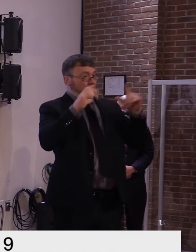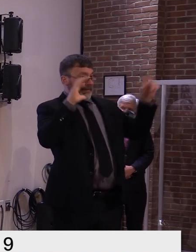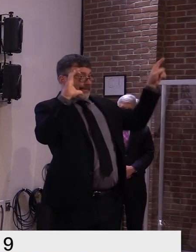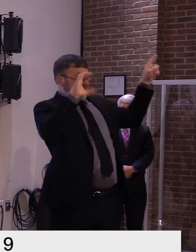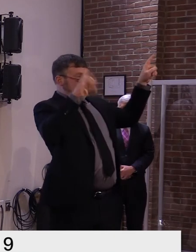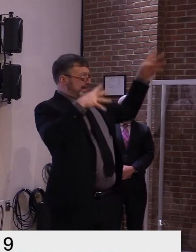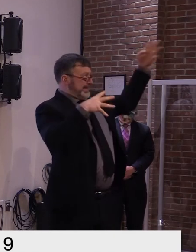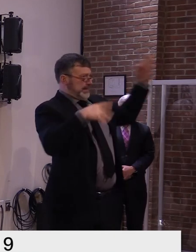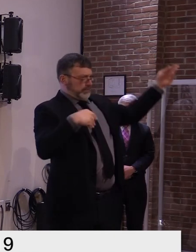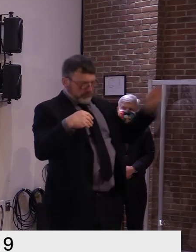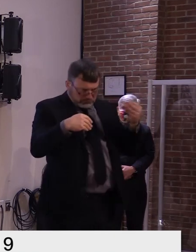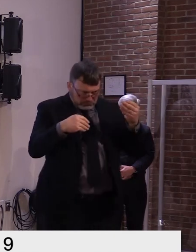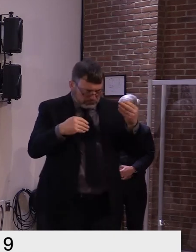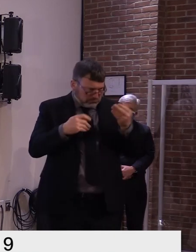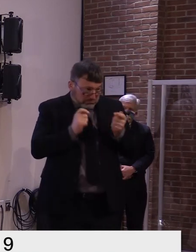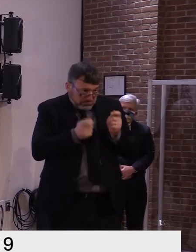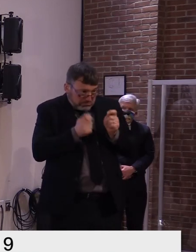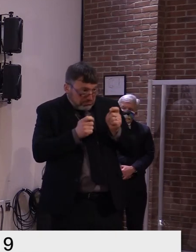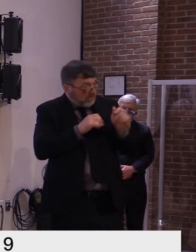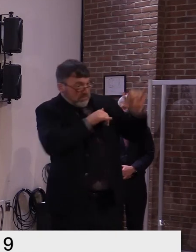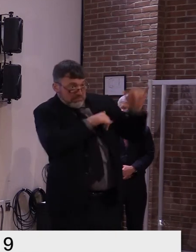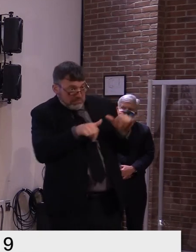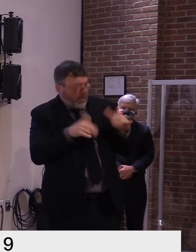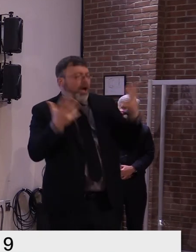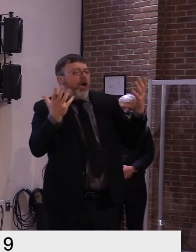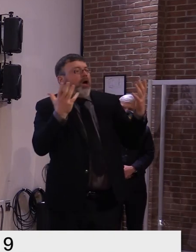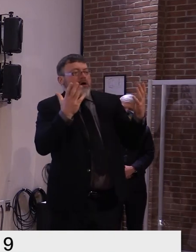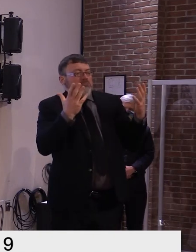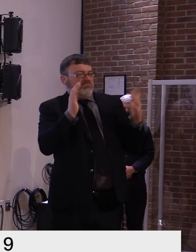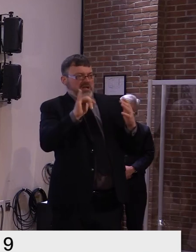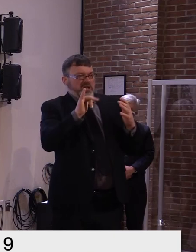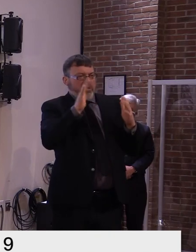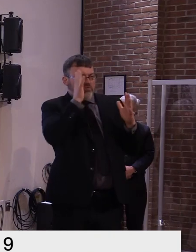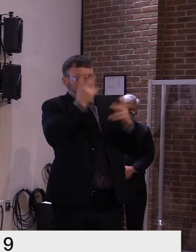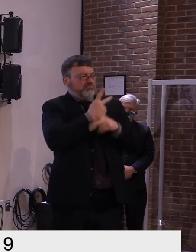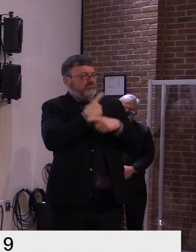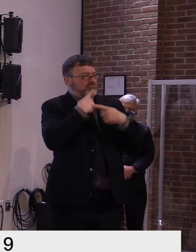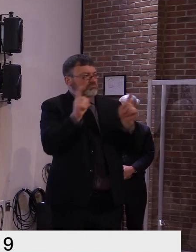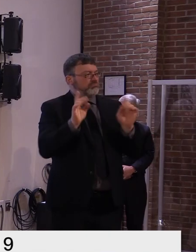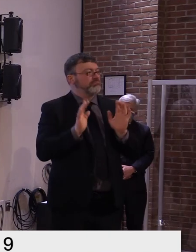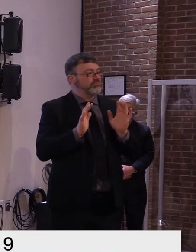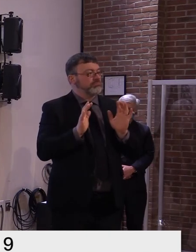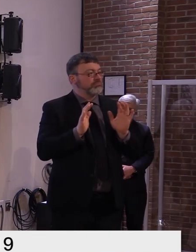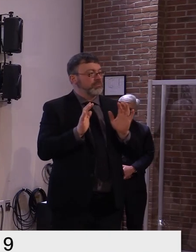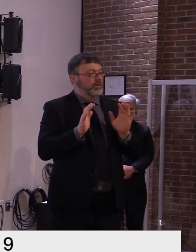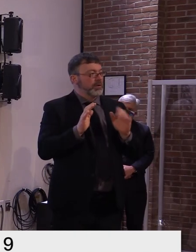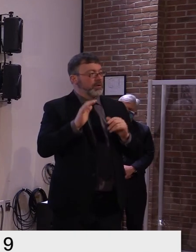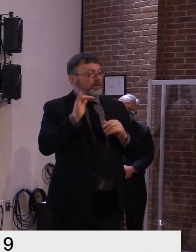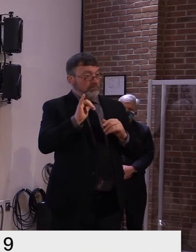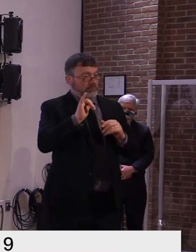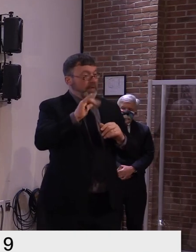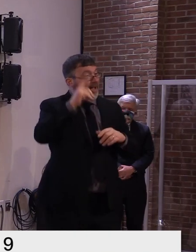listed. But they would come next in the stratification system we're using.